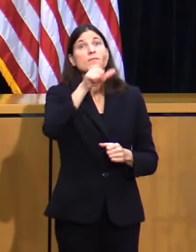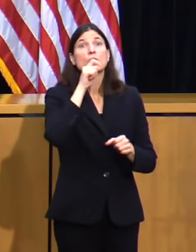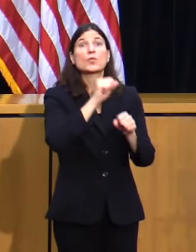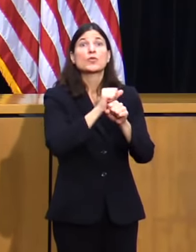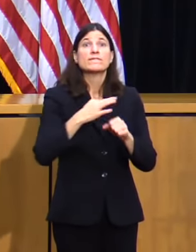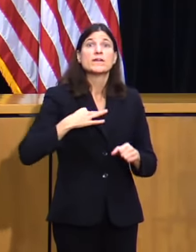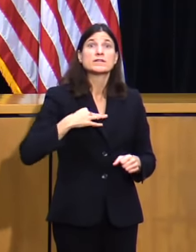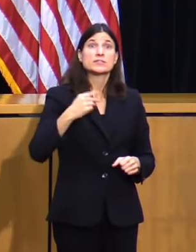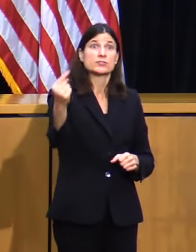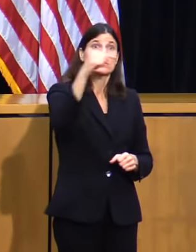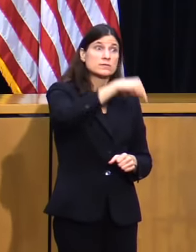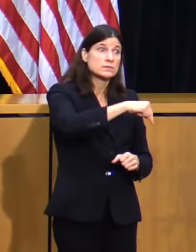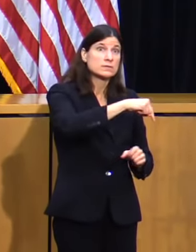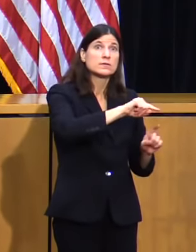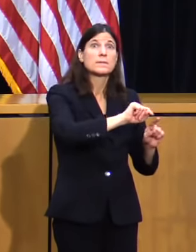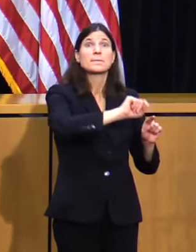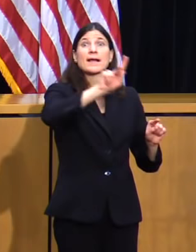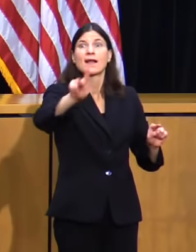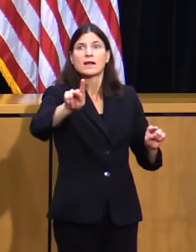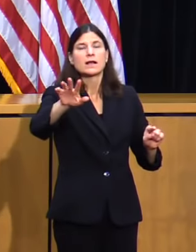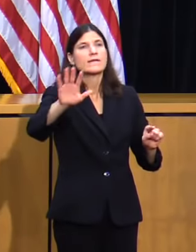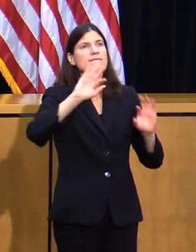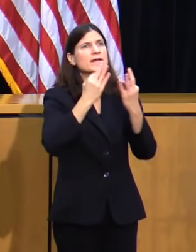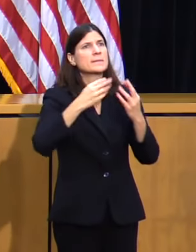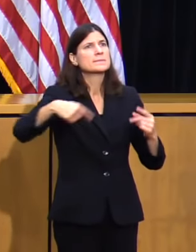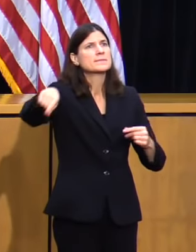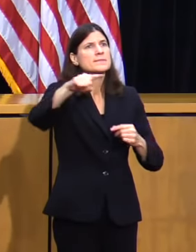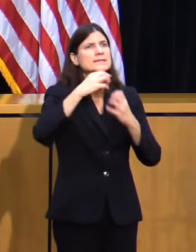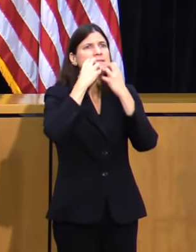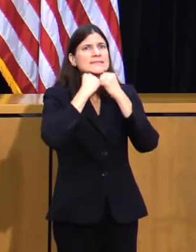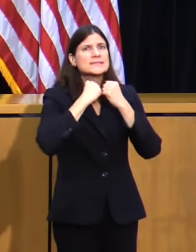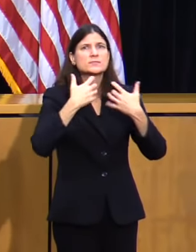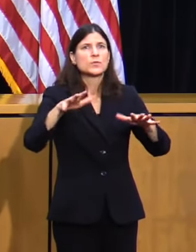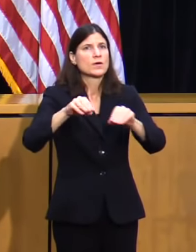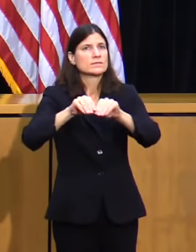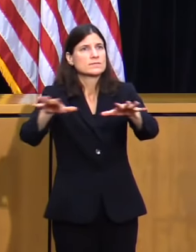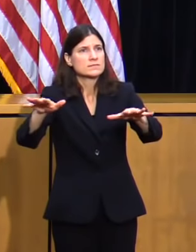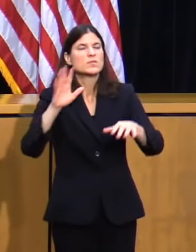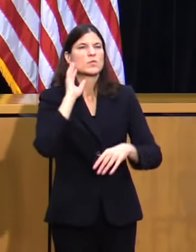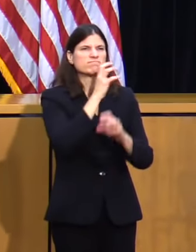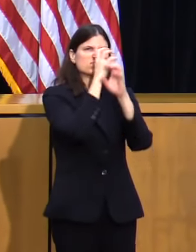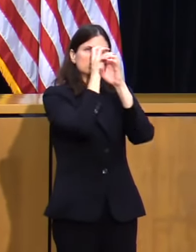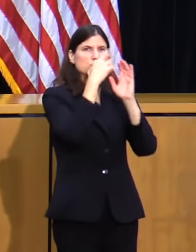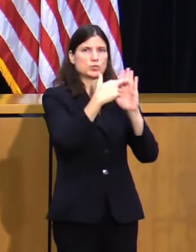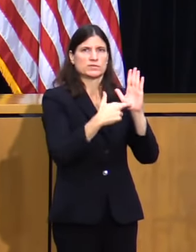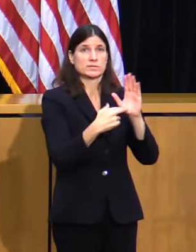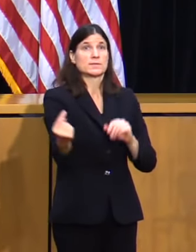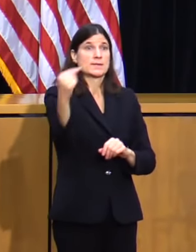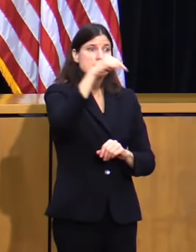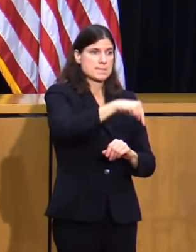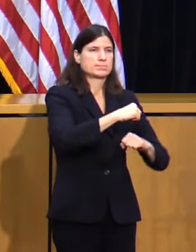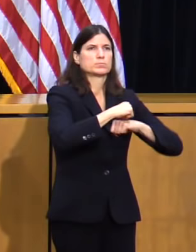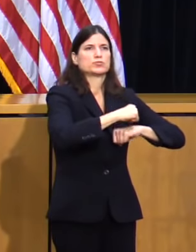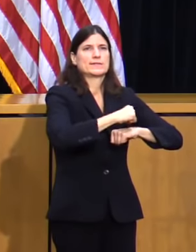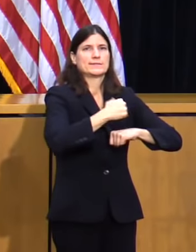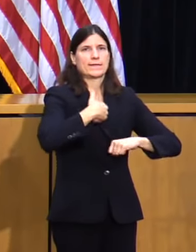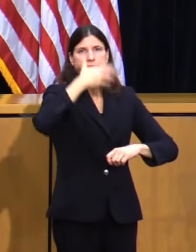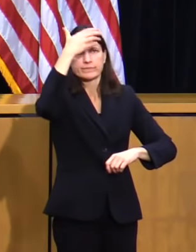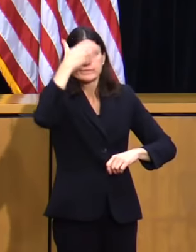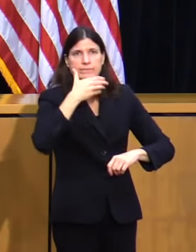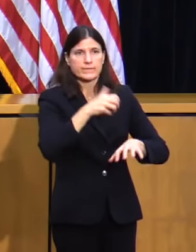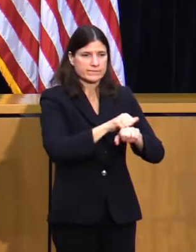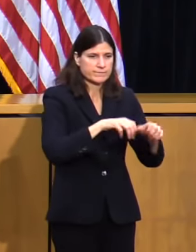showing up to serve us every day, and we can choose through our actions to serve them as well. I'm confident that we will. Thank you. Now I'd like